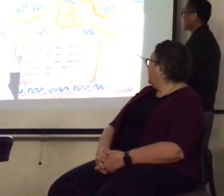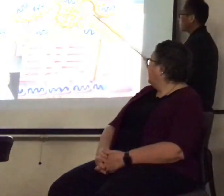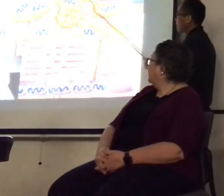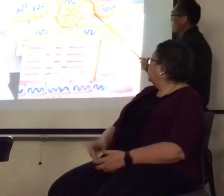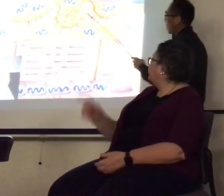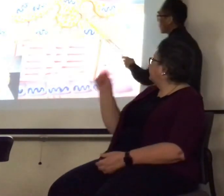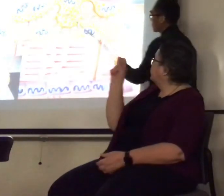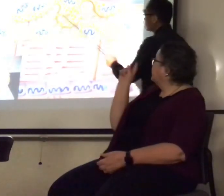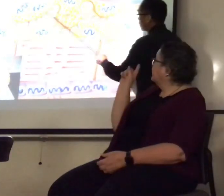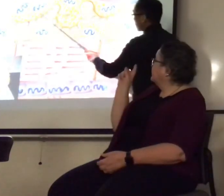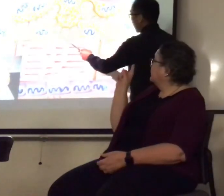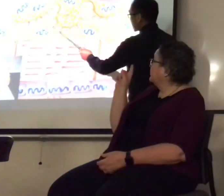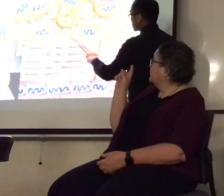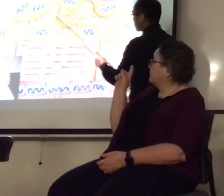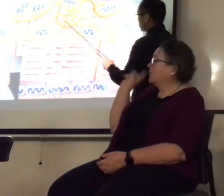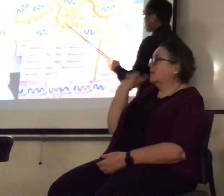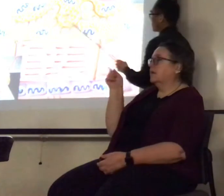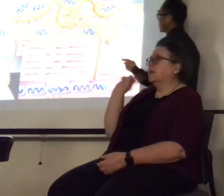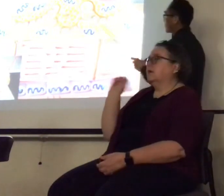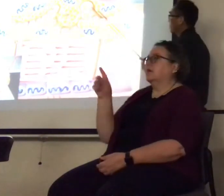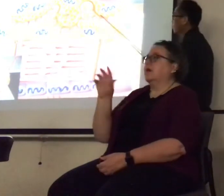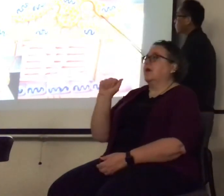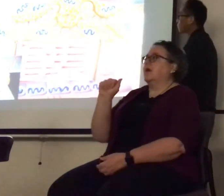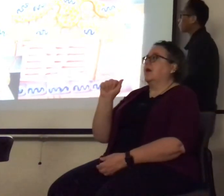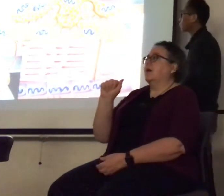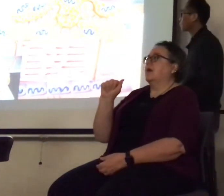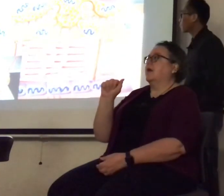Okay, this is our axon terminal.